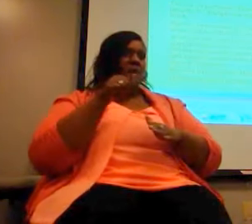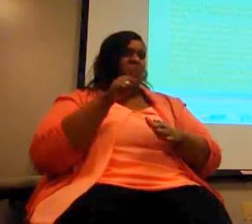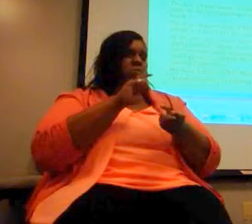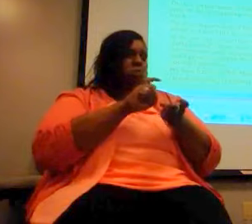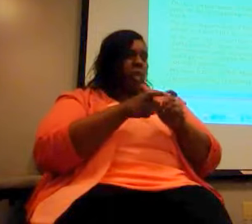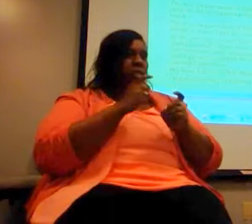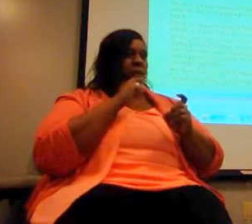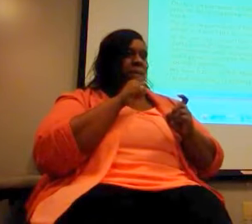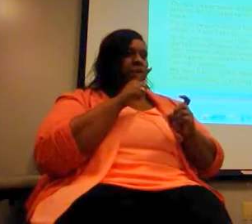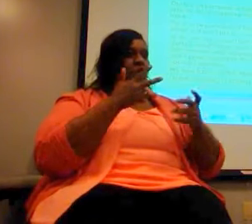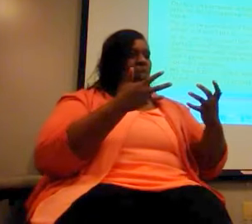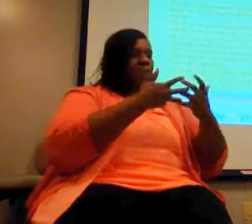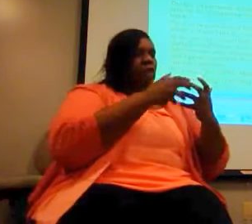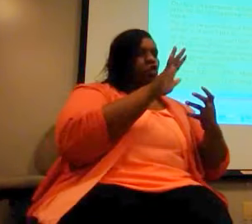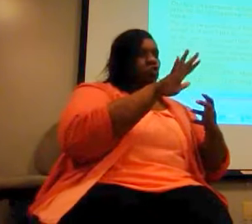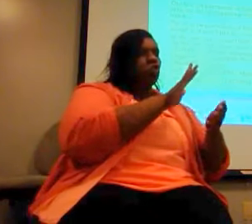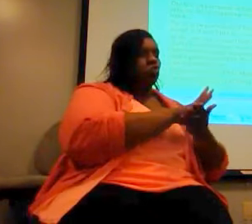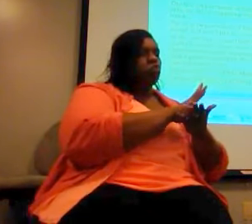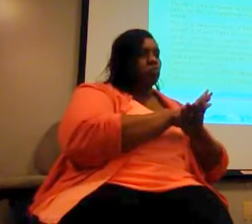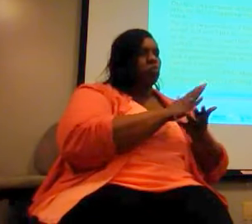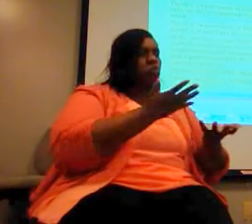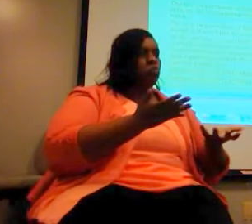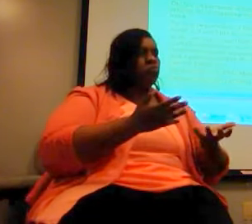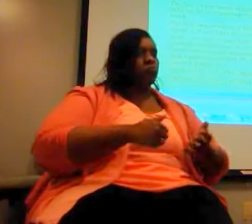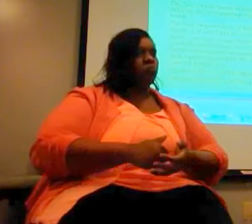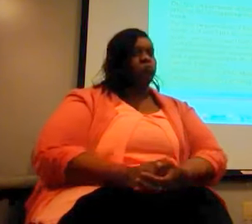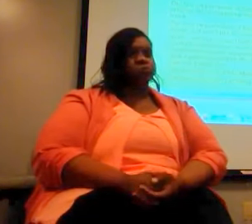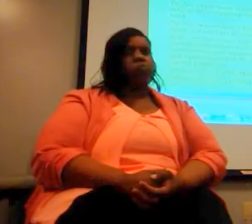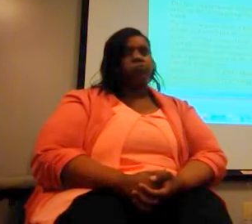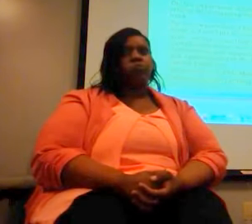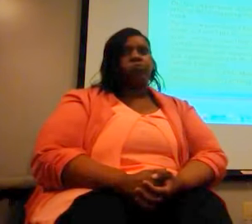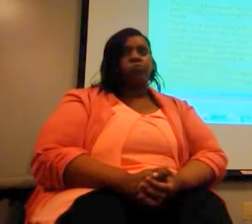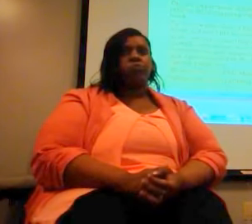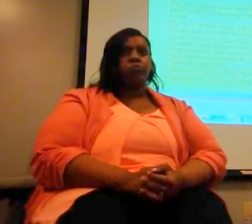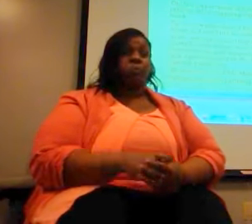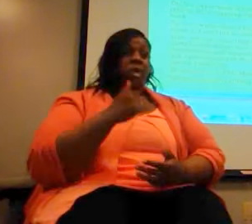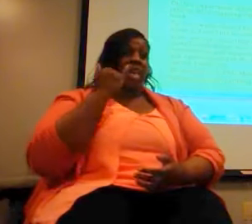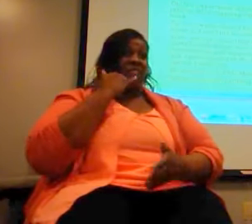Philosophically, it is. As I said, it's an umbrella, so they're all